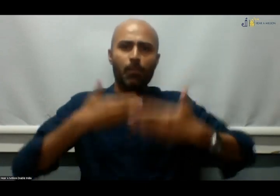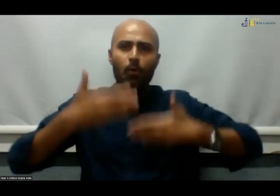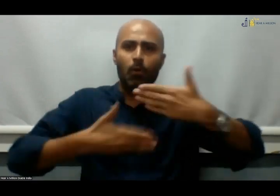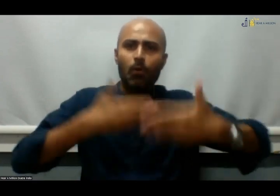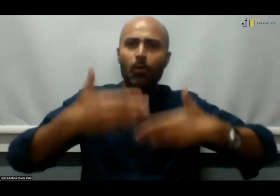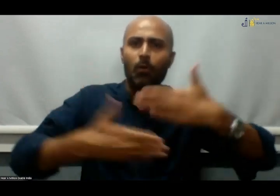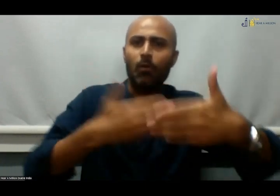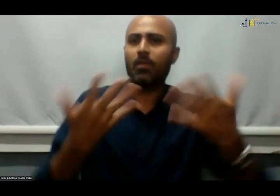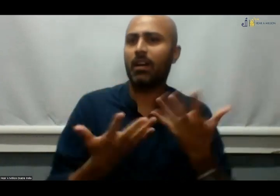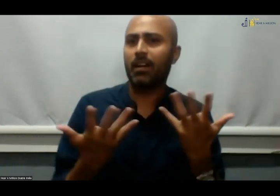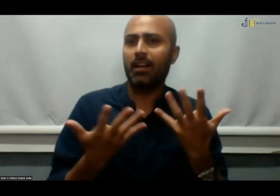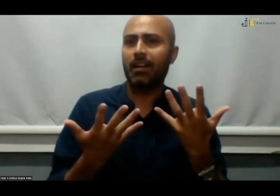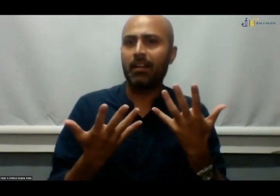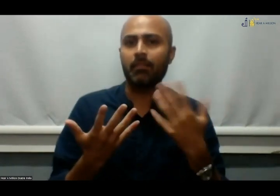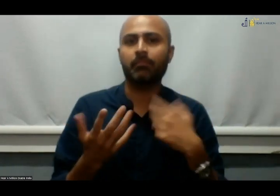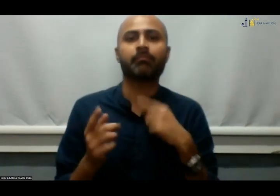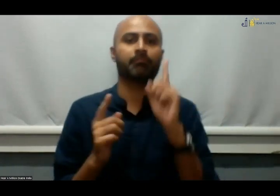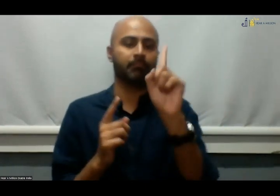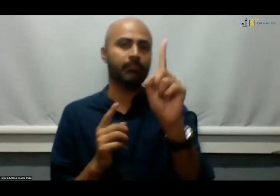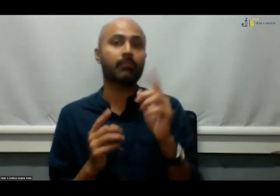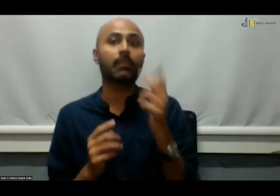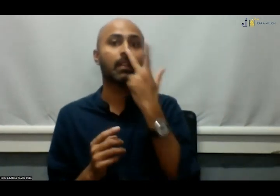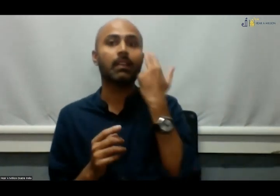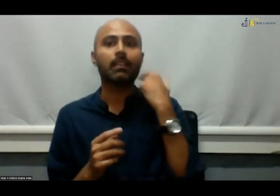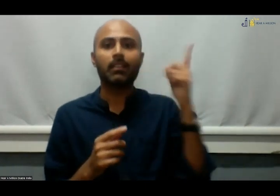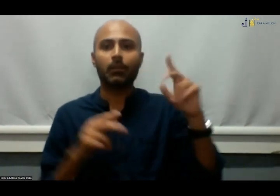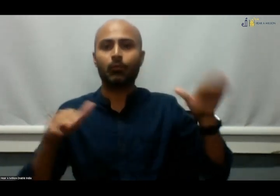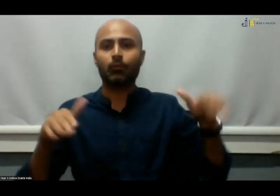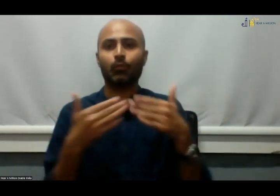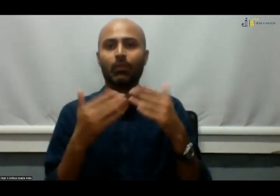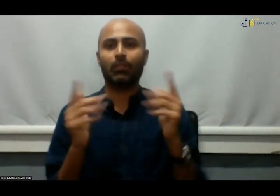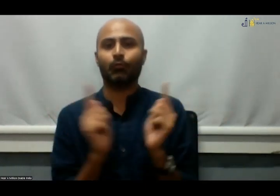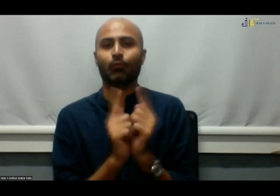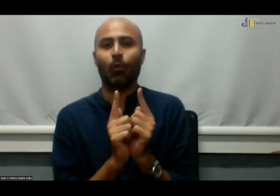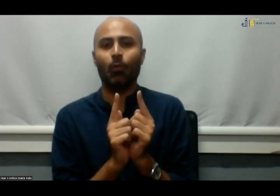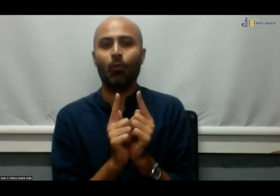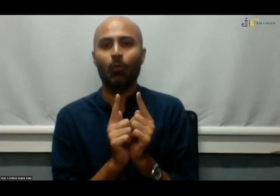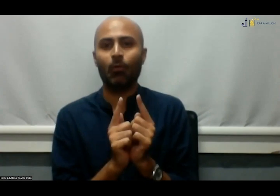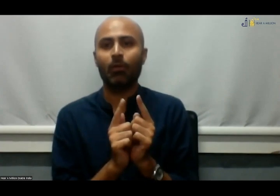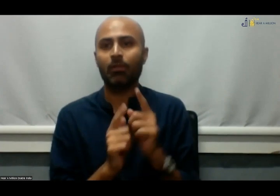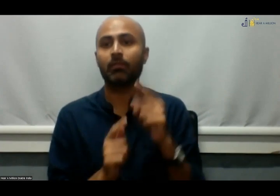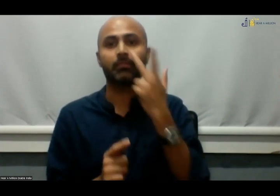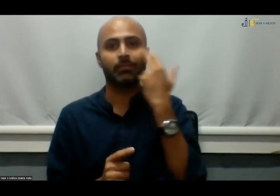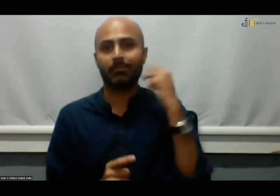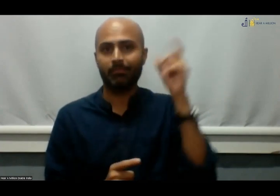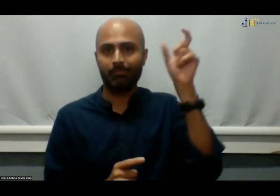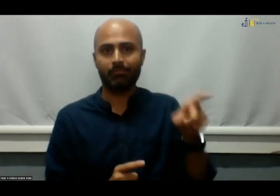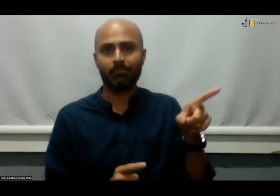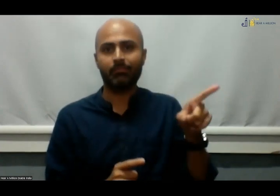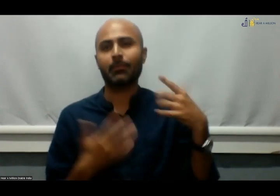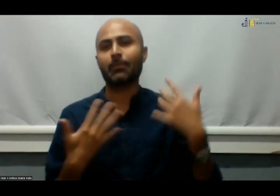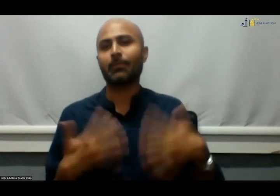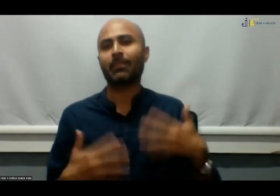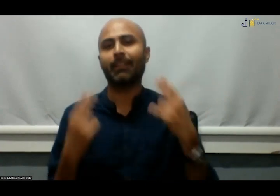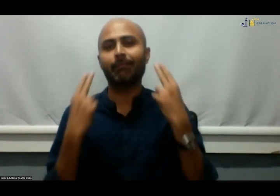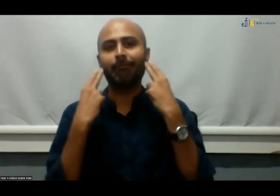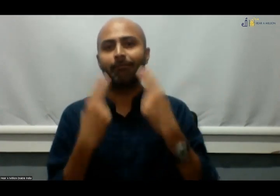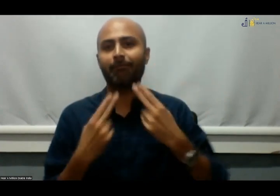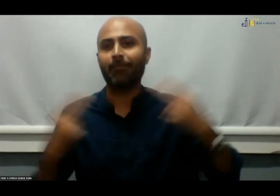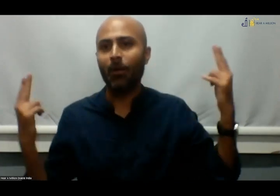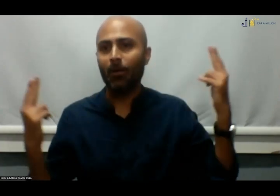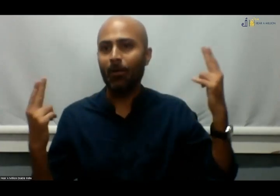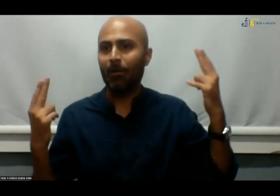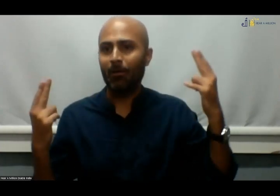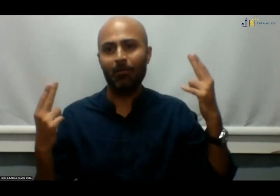today. So how we will be ahead? First of all, we will be showing